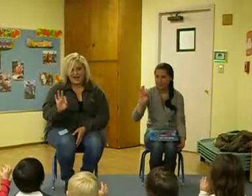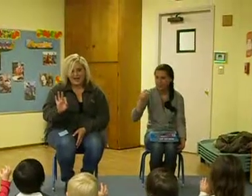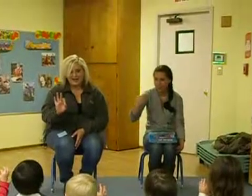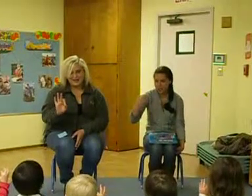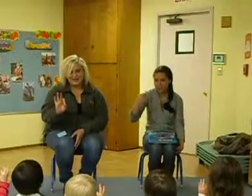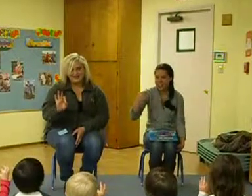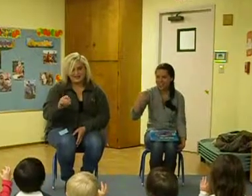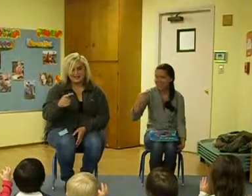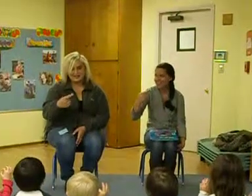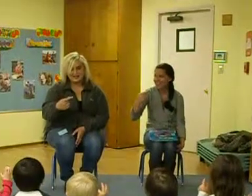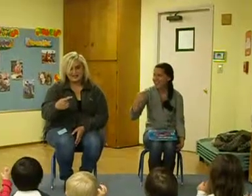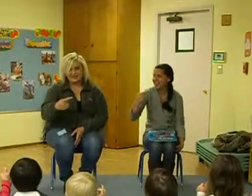G.